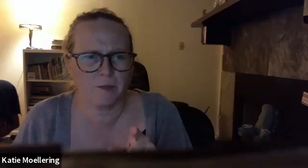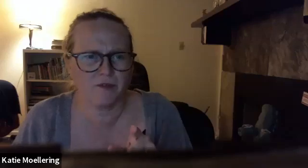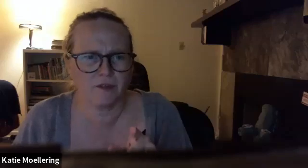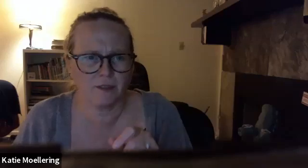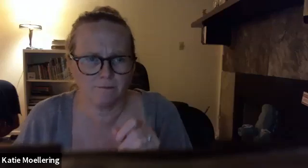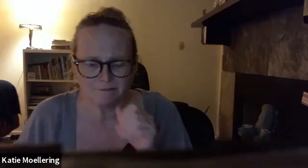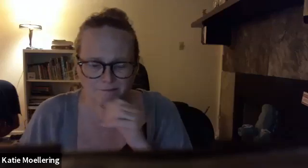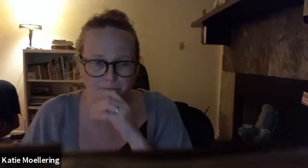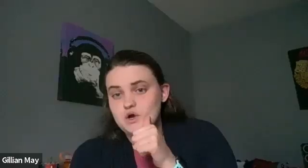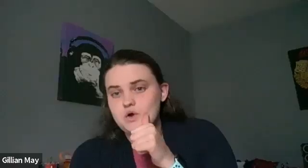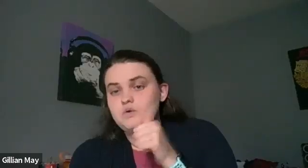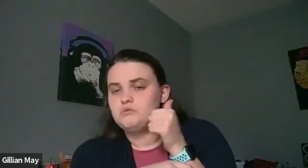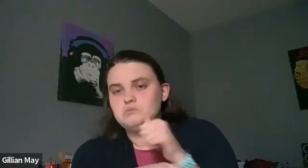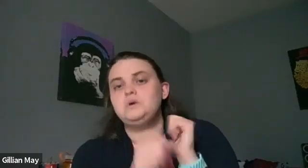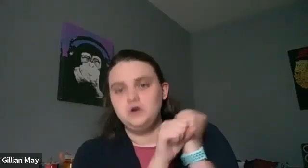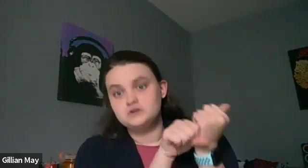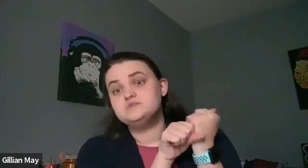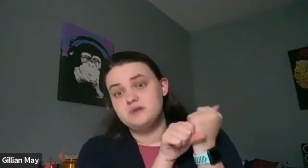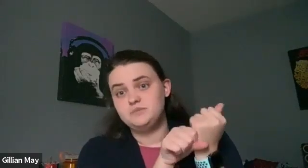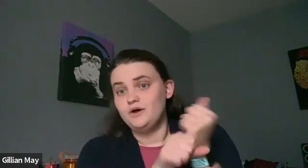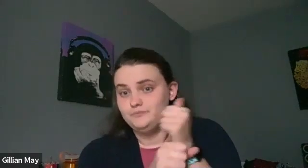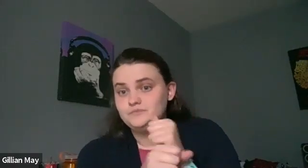if you did. So girls baseball.